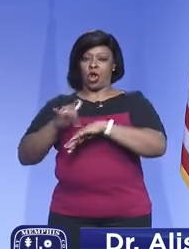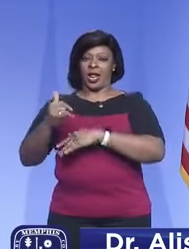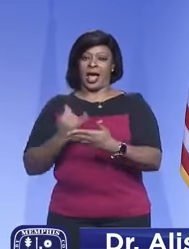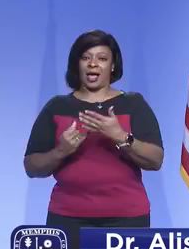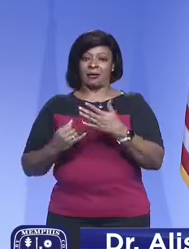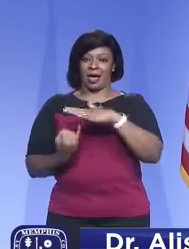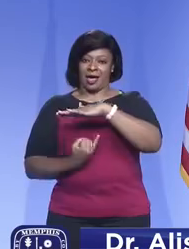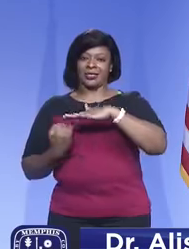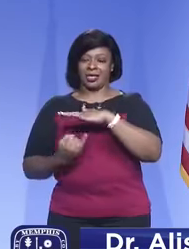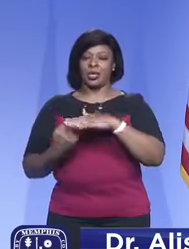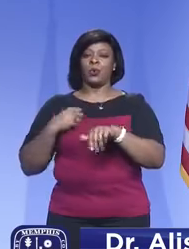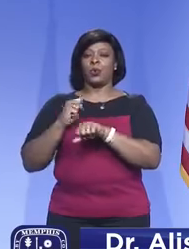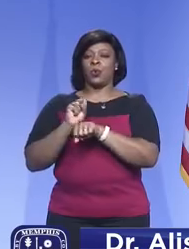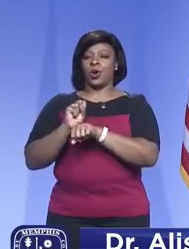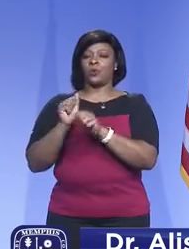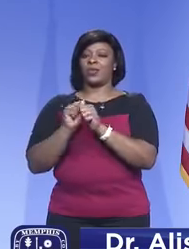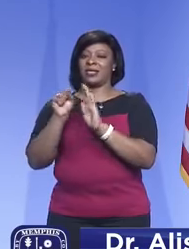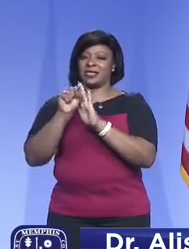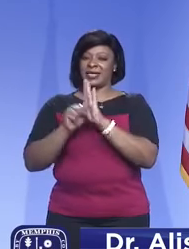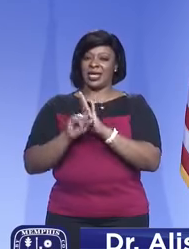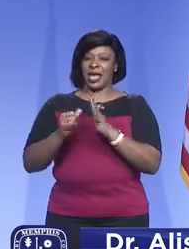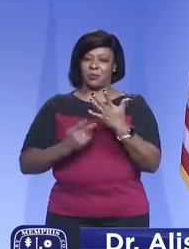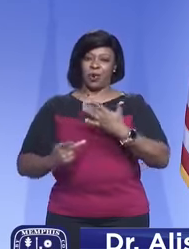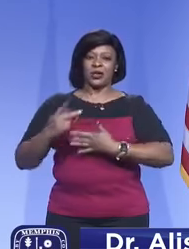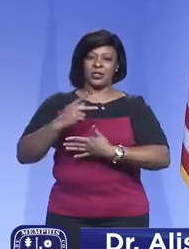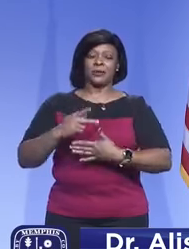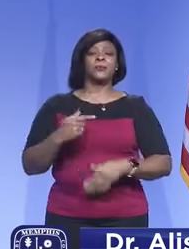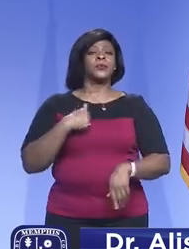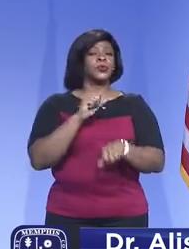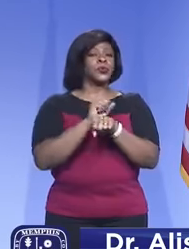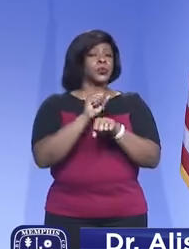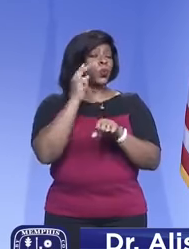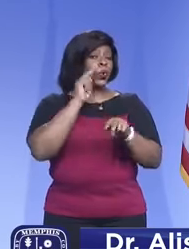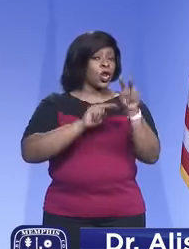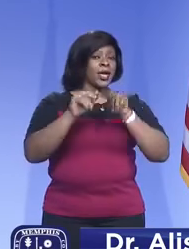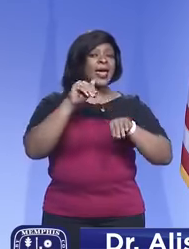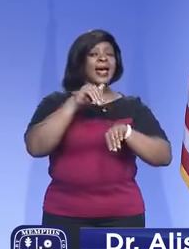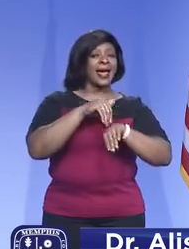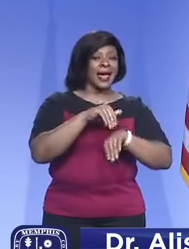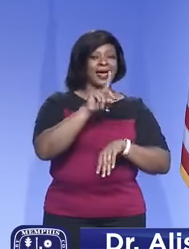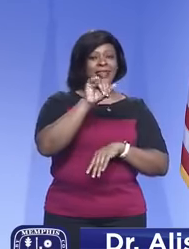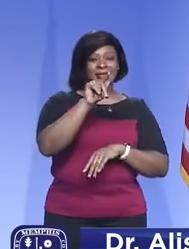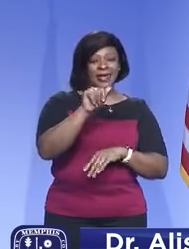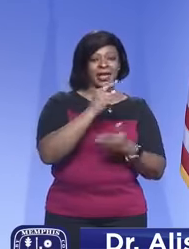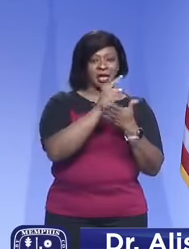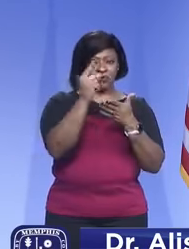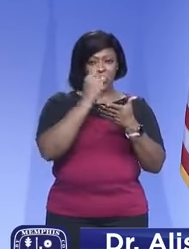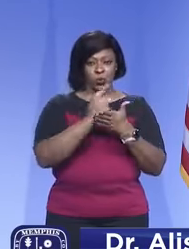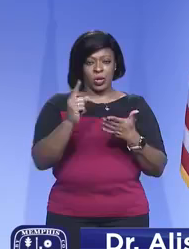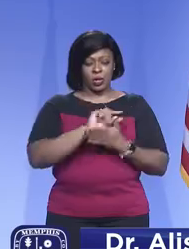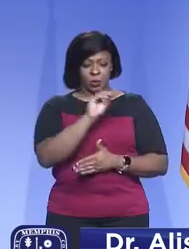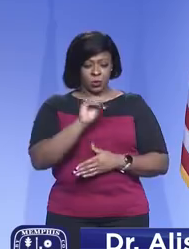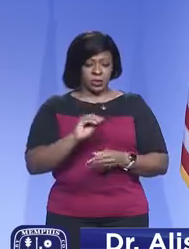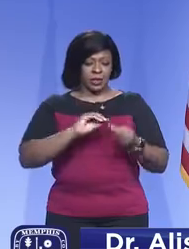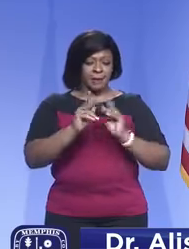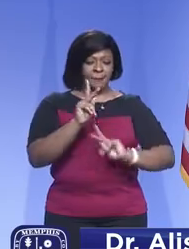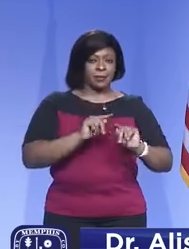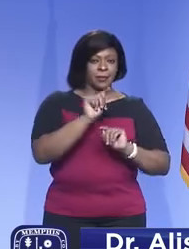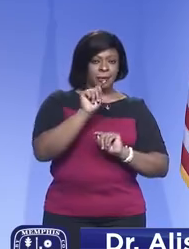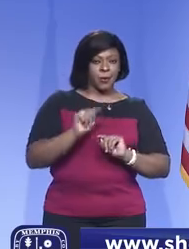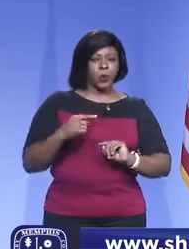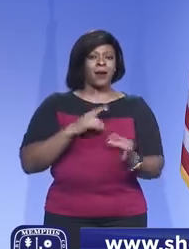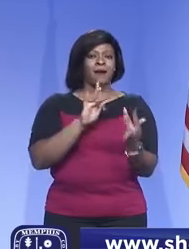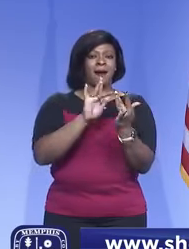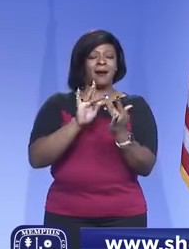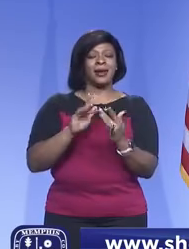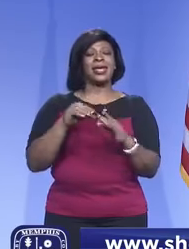with the state on that prioritization. We are looking at data week to week at the percentage of people that we